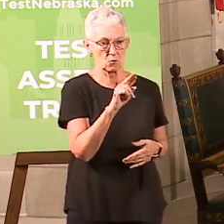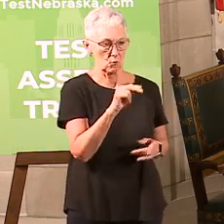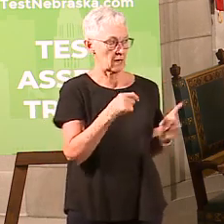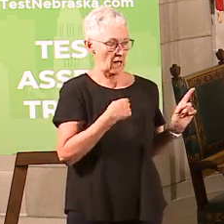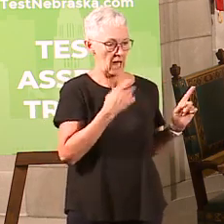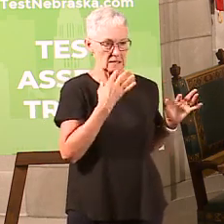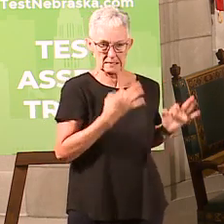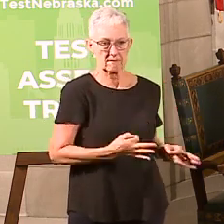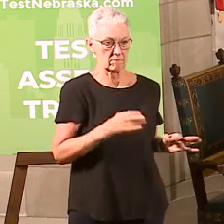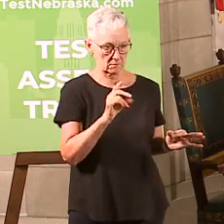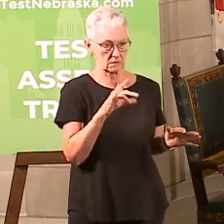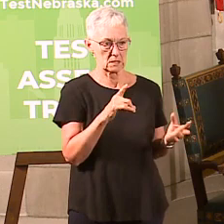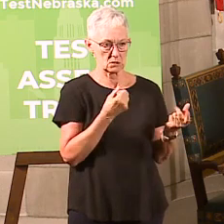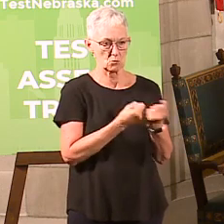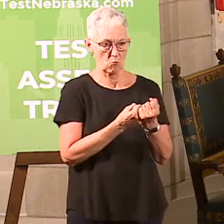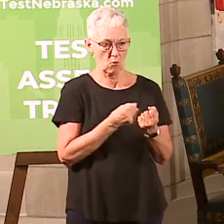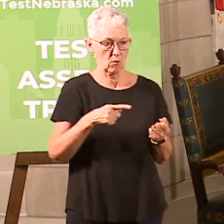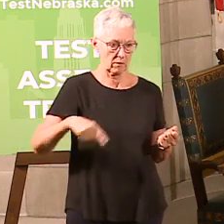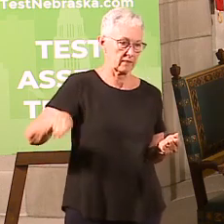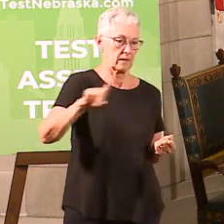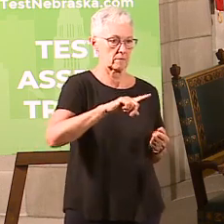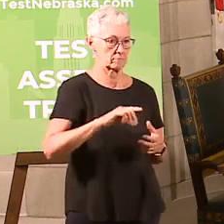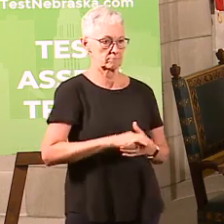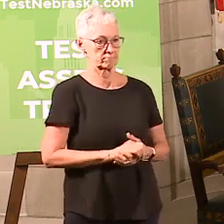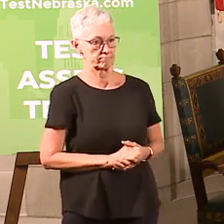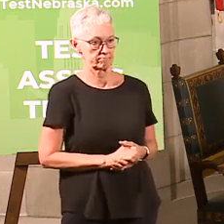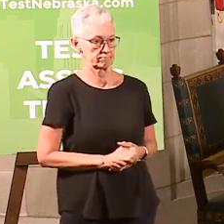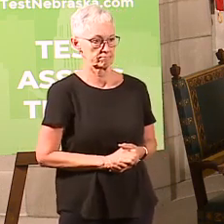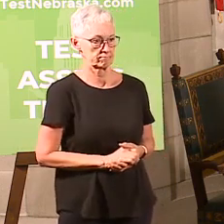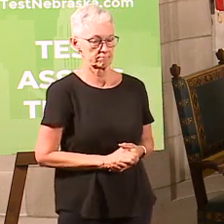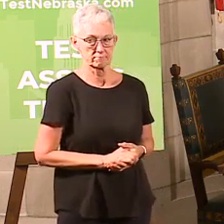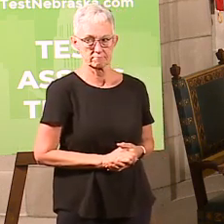question. Martha, last question. Okay,